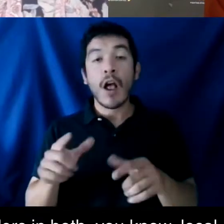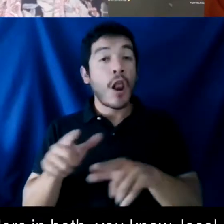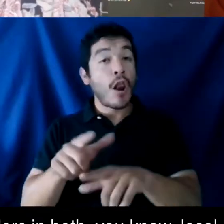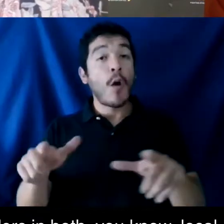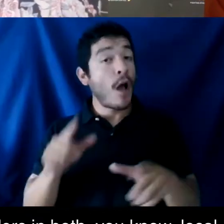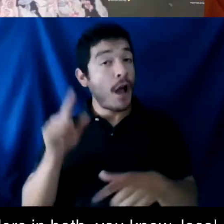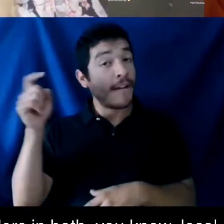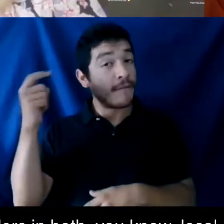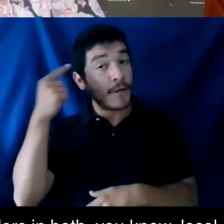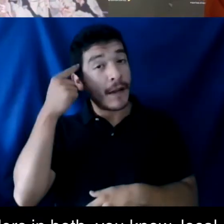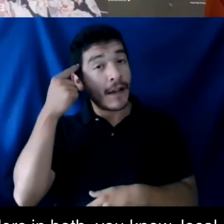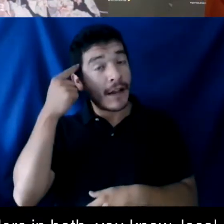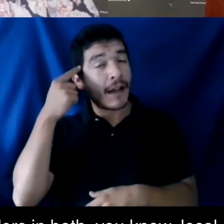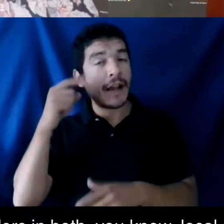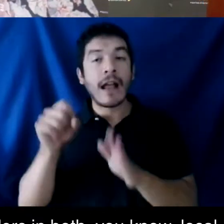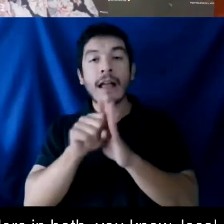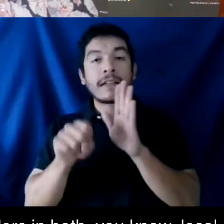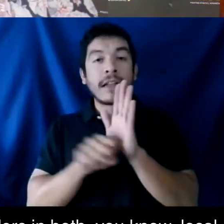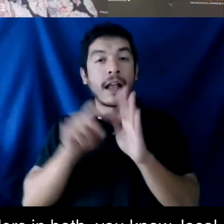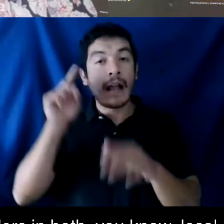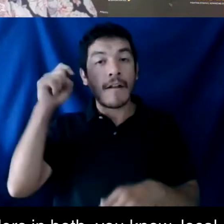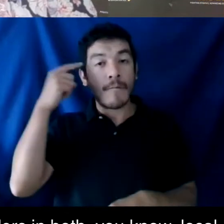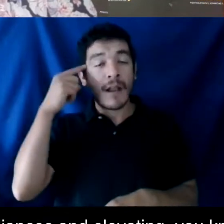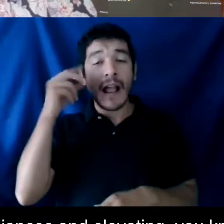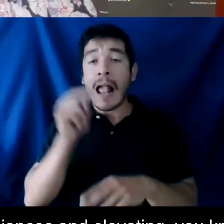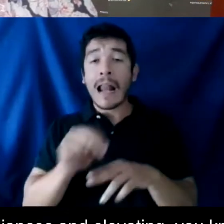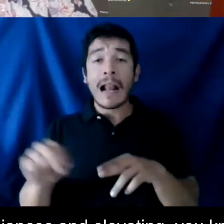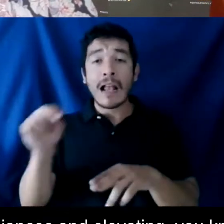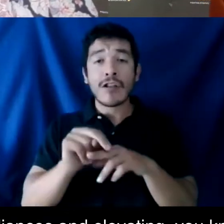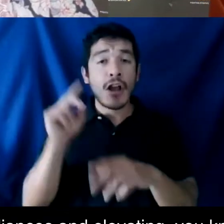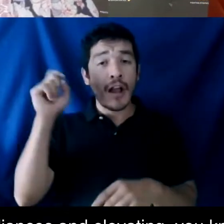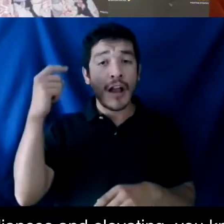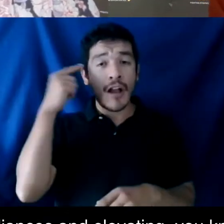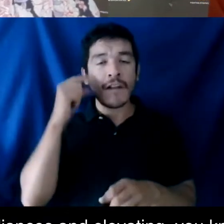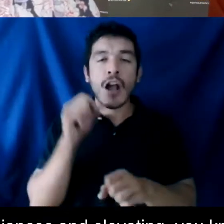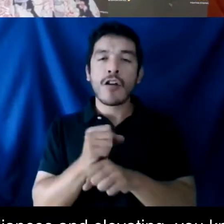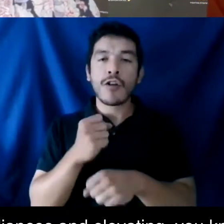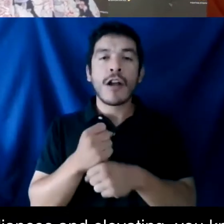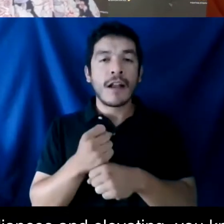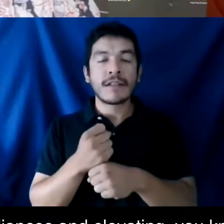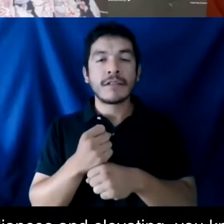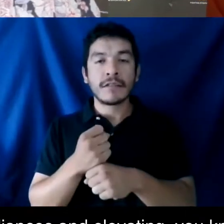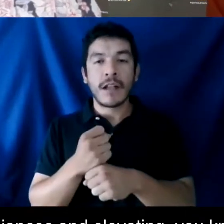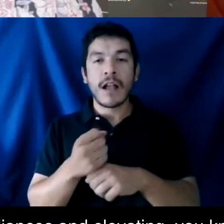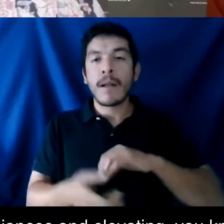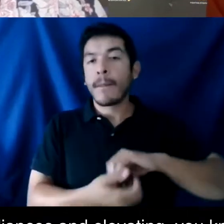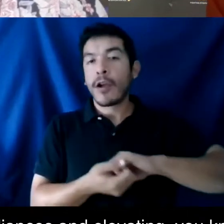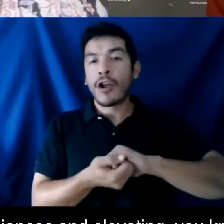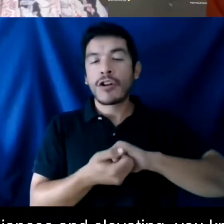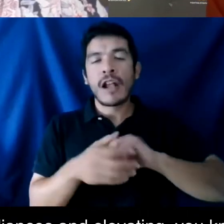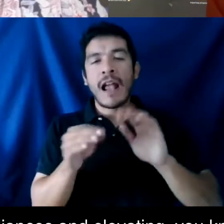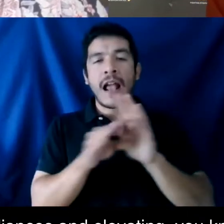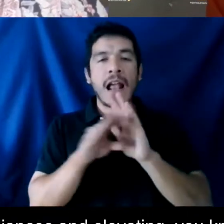government, state government, national government, creating alliances and